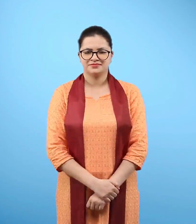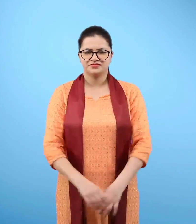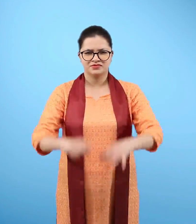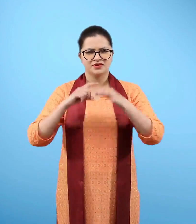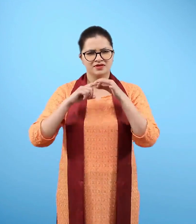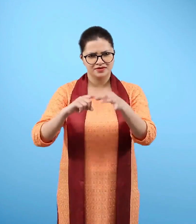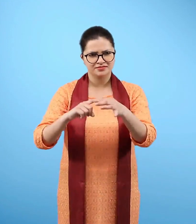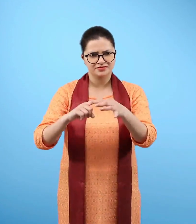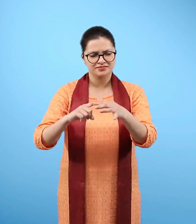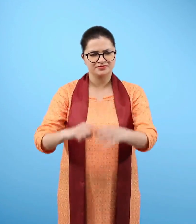Questions.